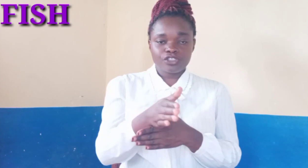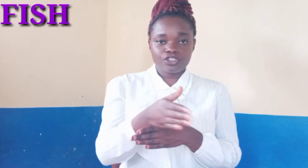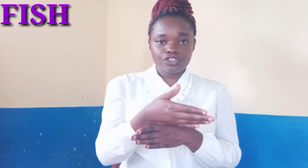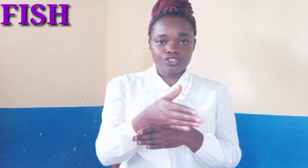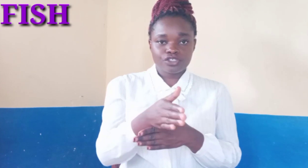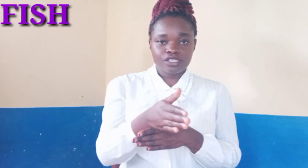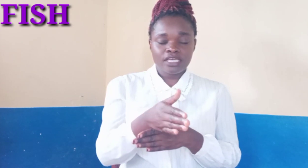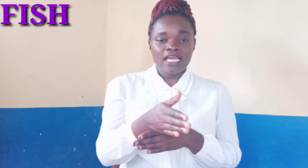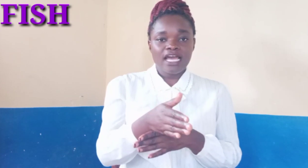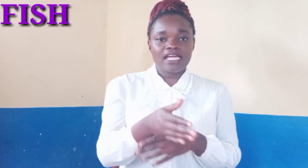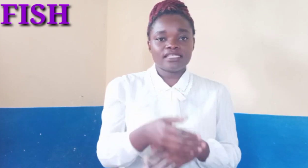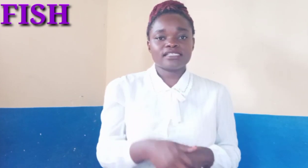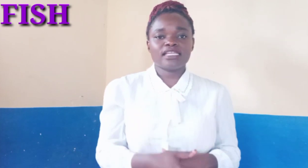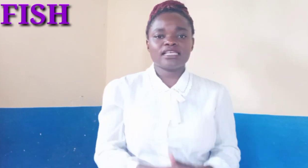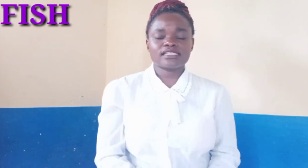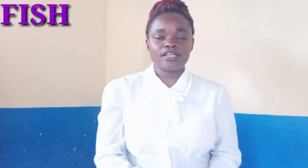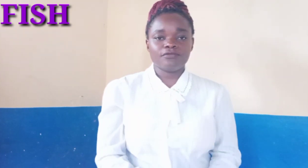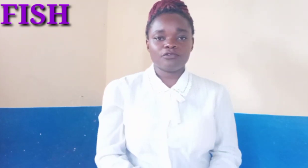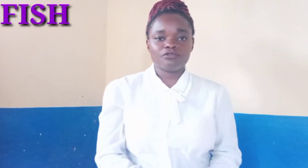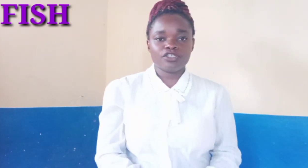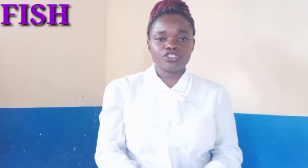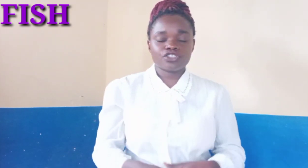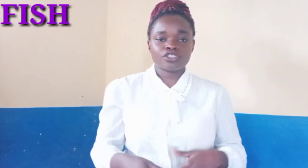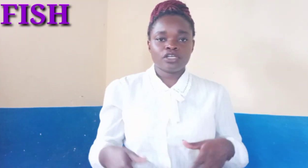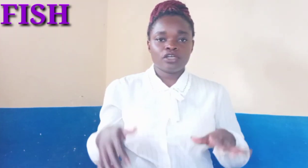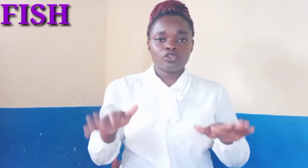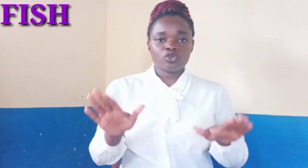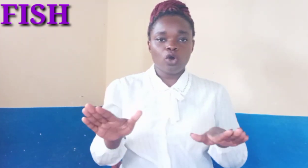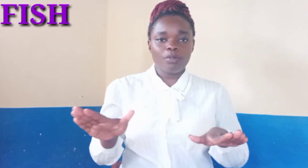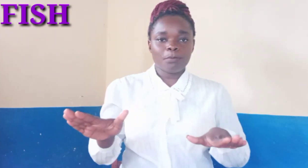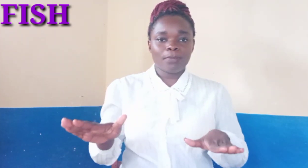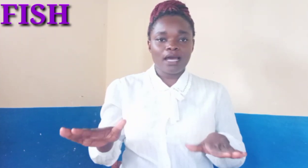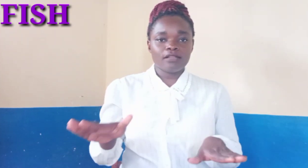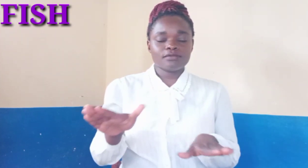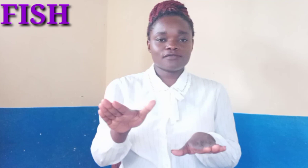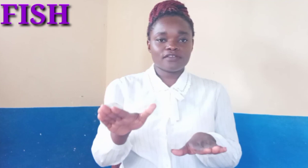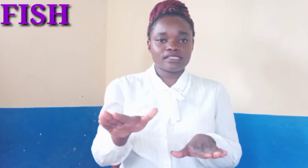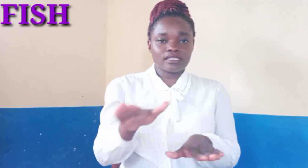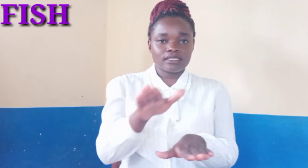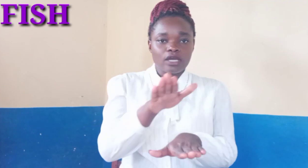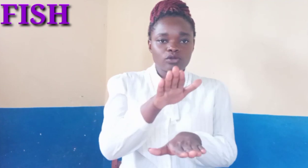fish. And there's another sign for fish. Two open palms facing